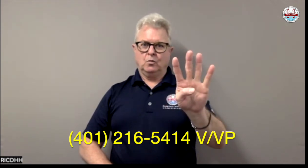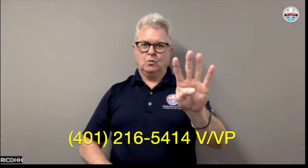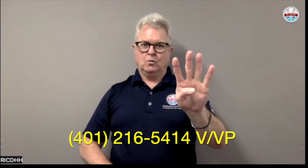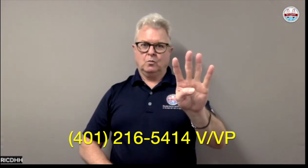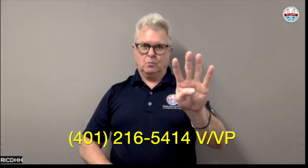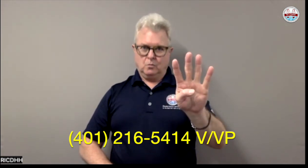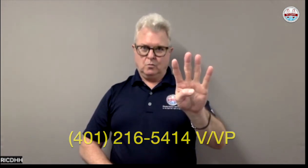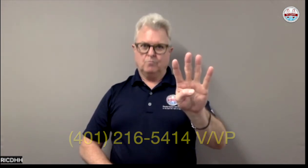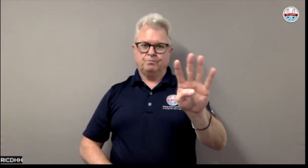401-216-5414.